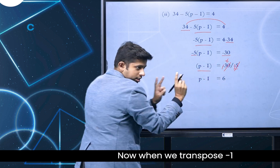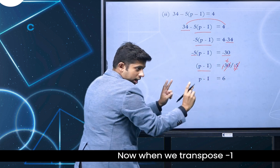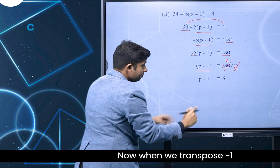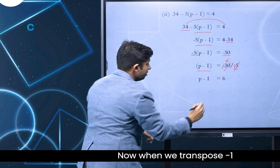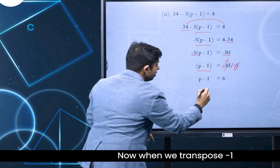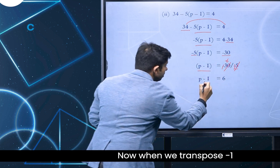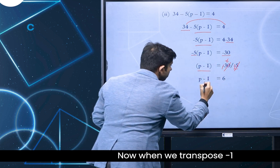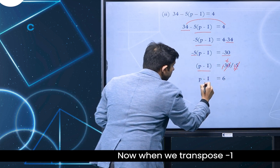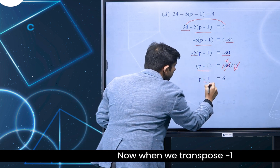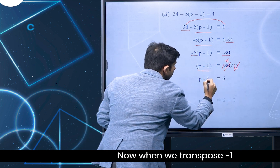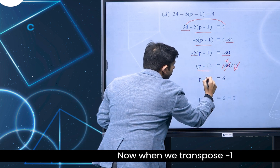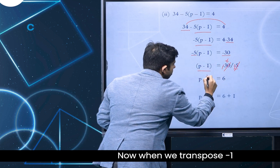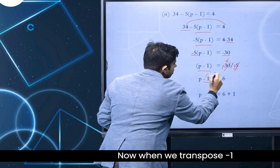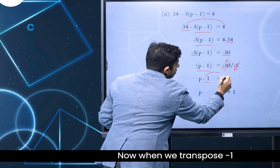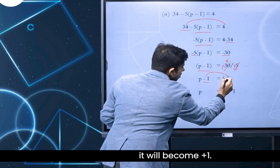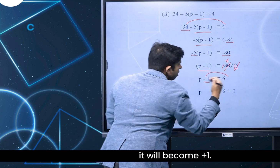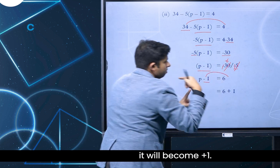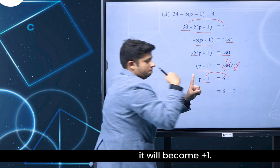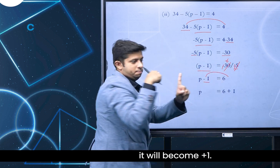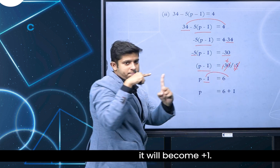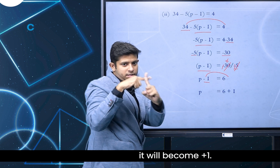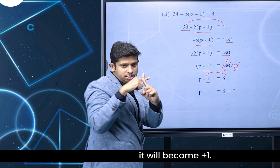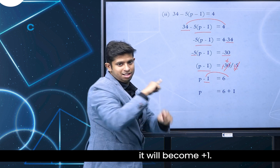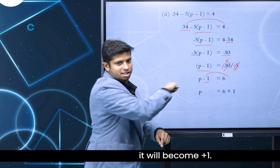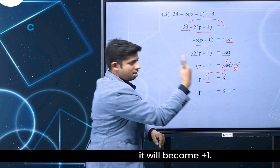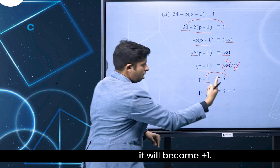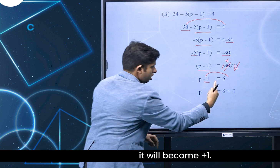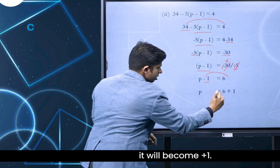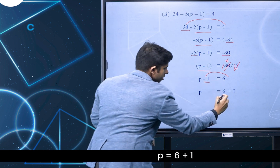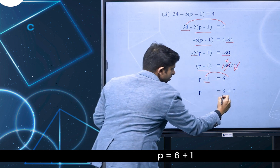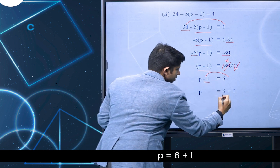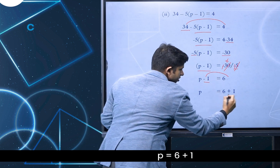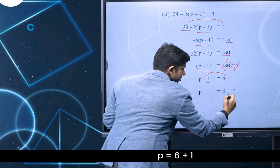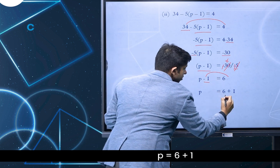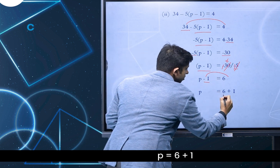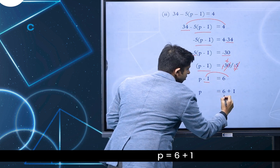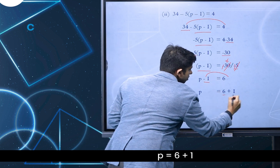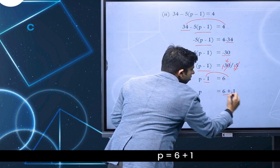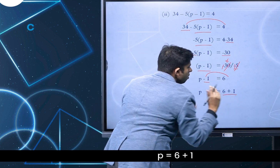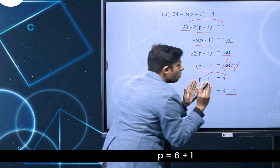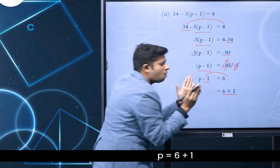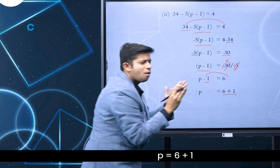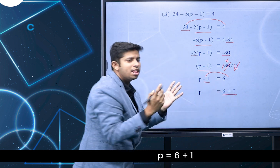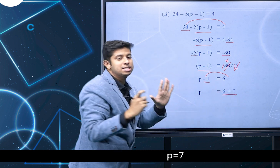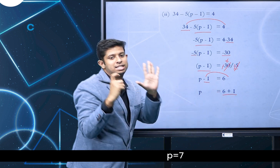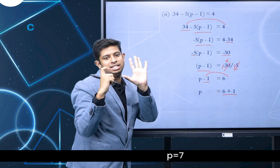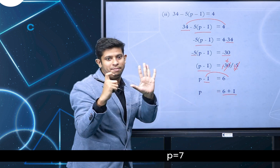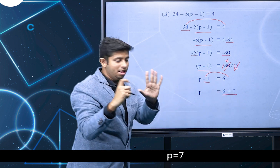Now when we transpose minus 1, it will become plus 1. P equals to 6 plus 1. P equals to